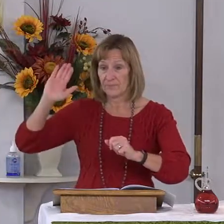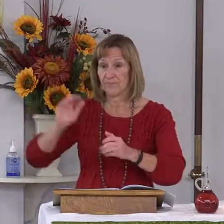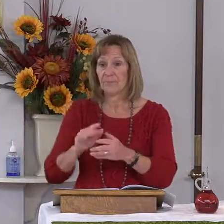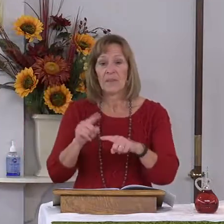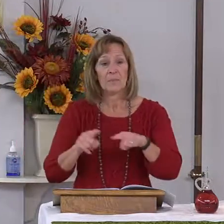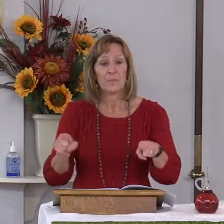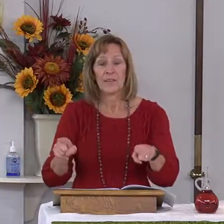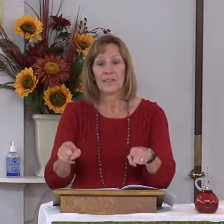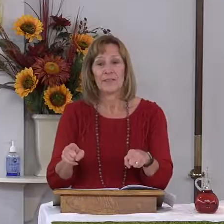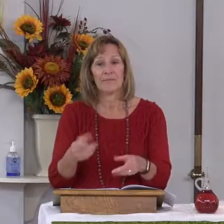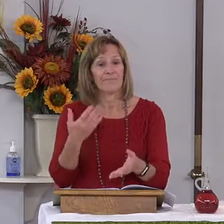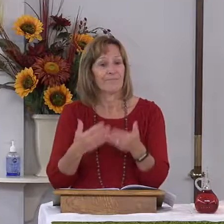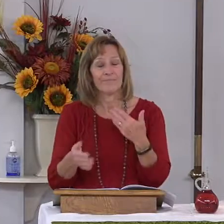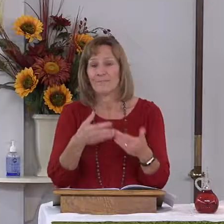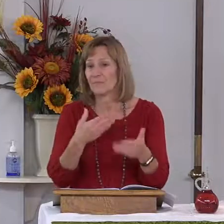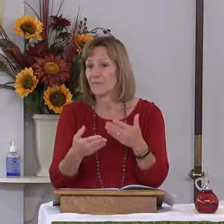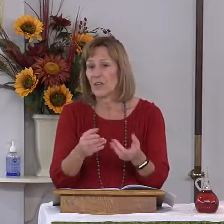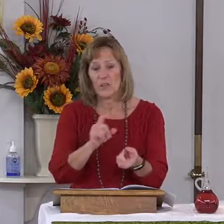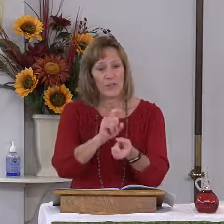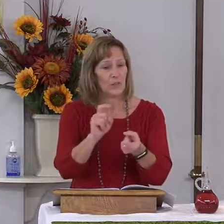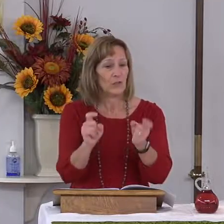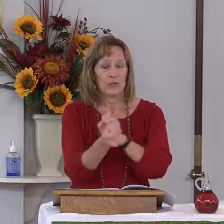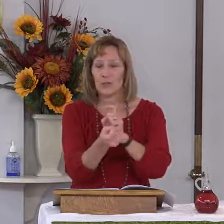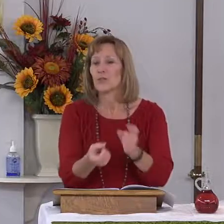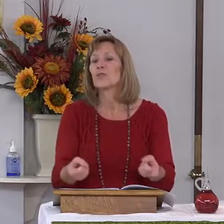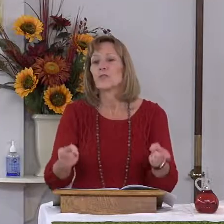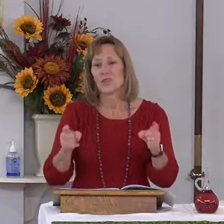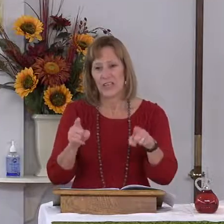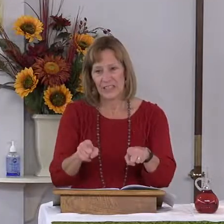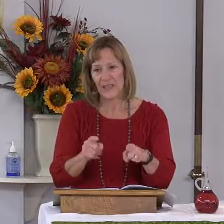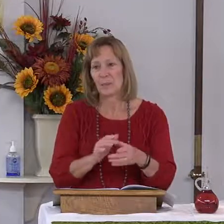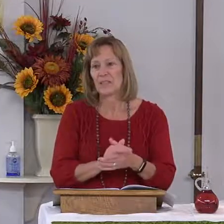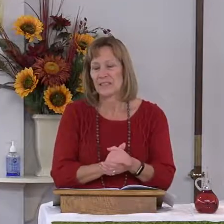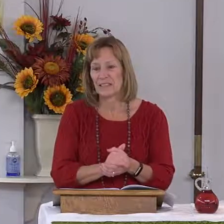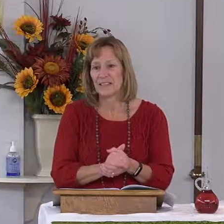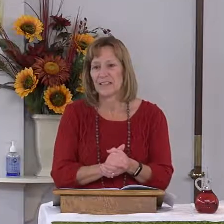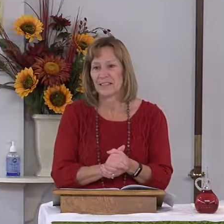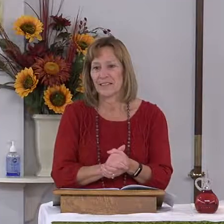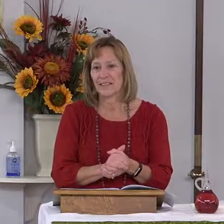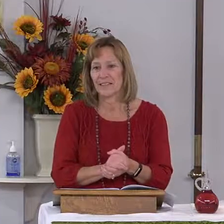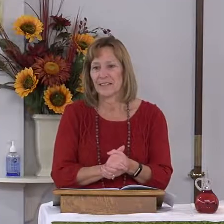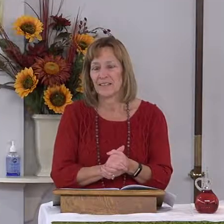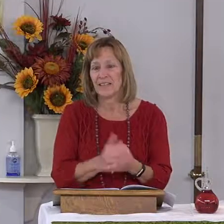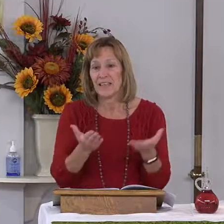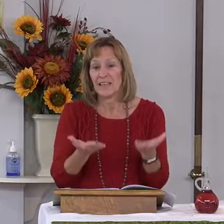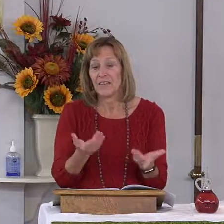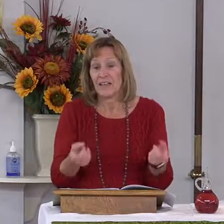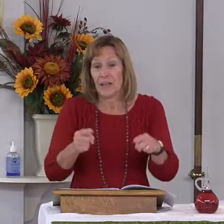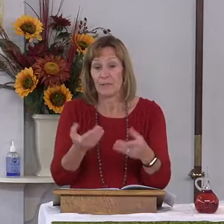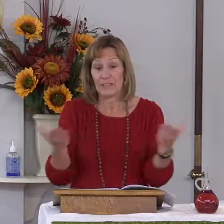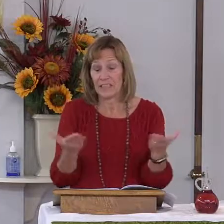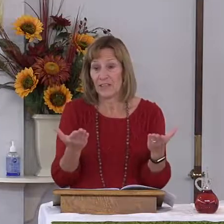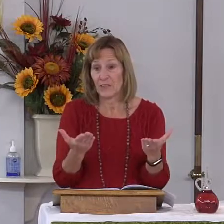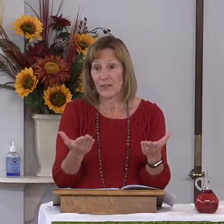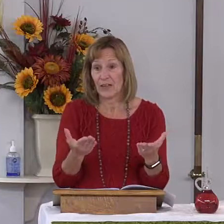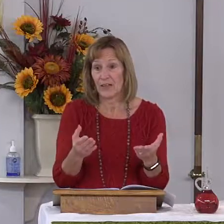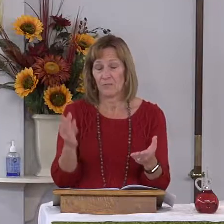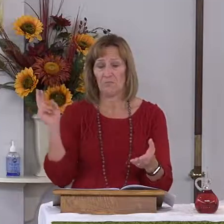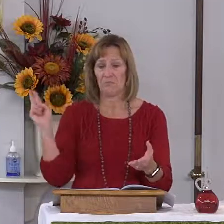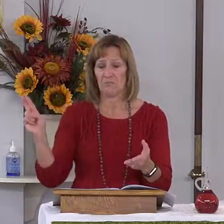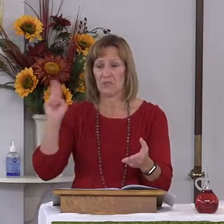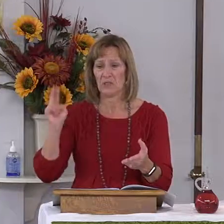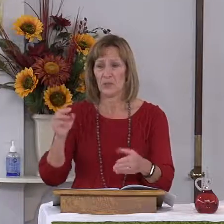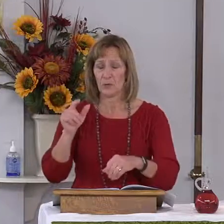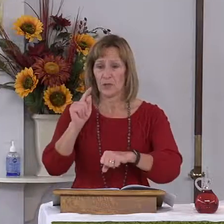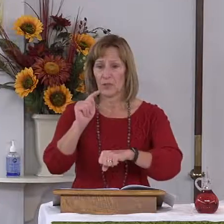But like it or not, change happens. It even happens here at historic